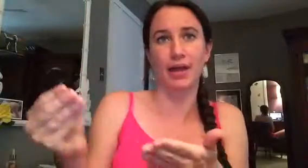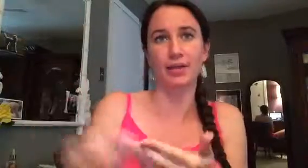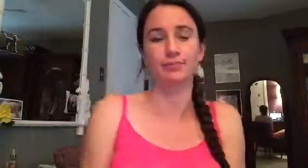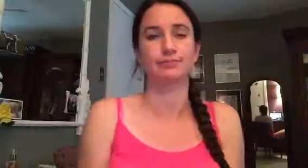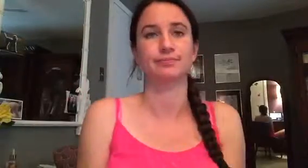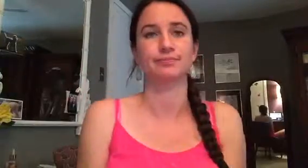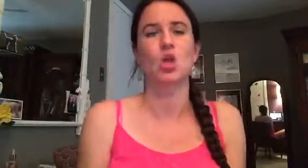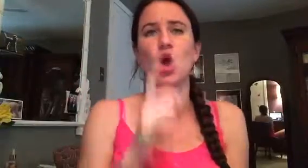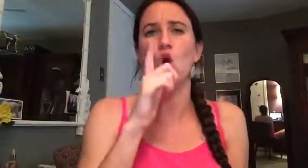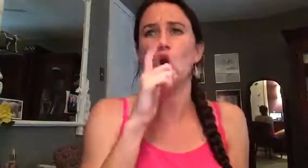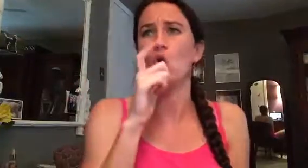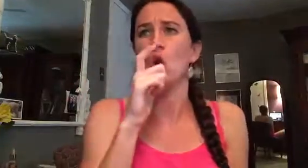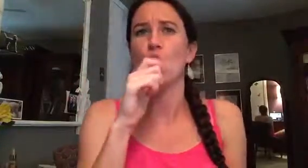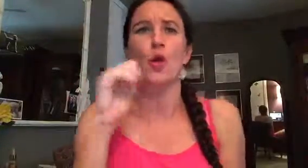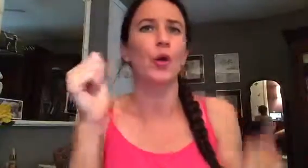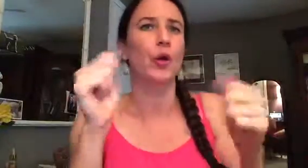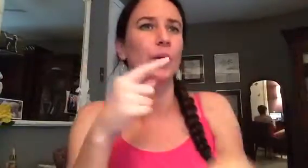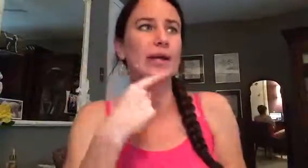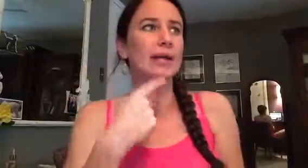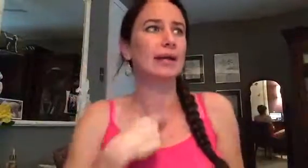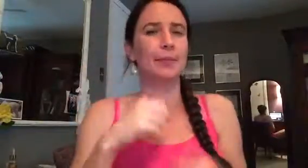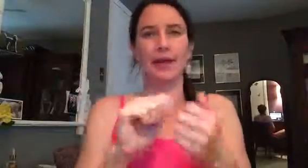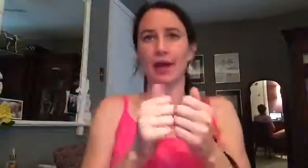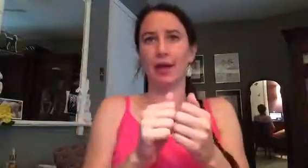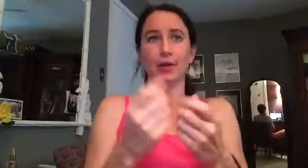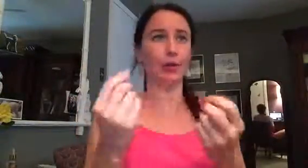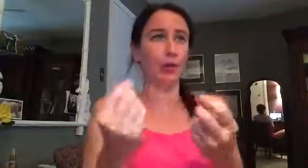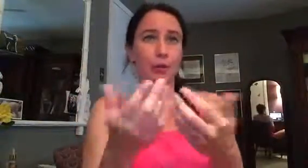Who can tell me how to do this?